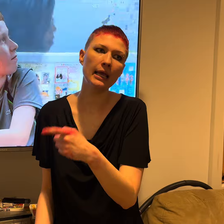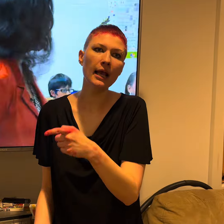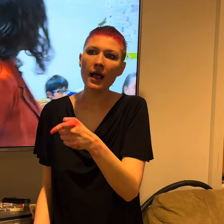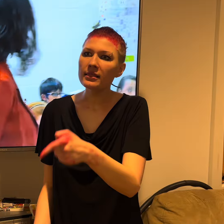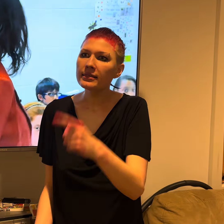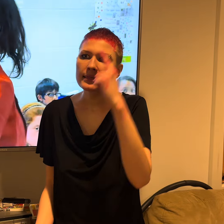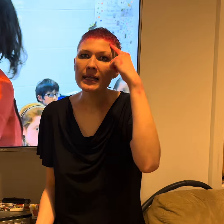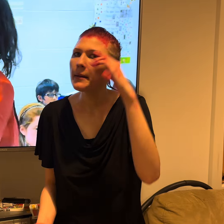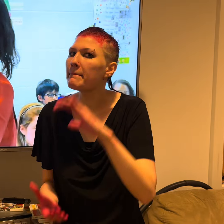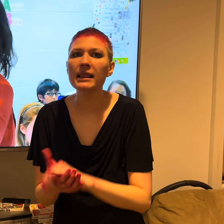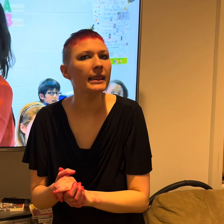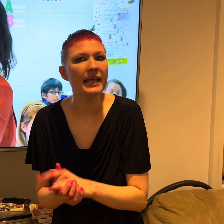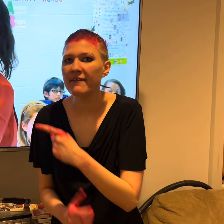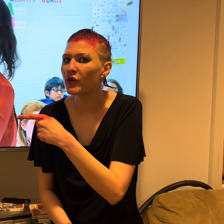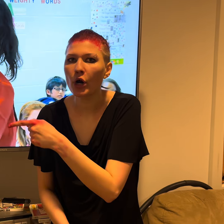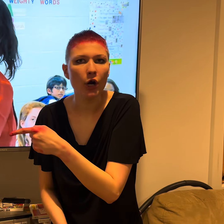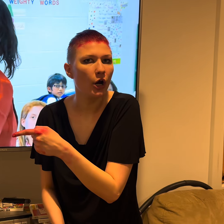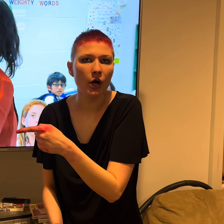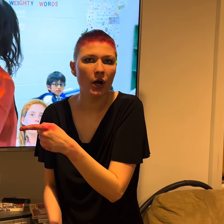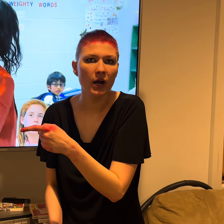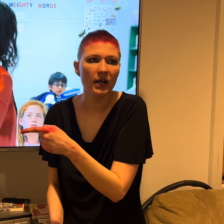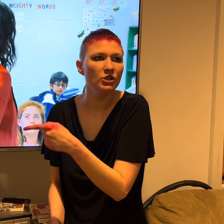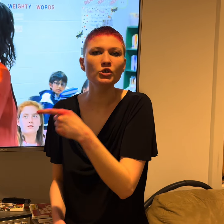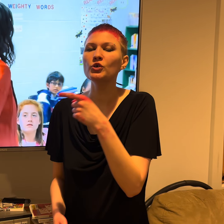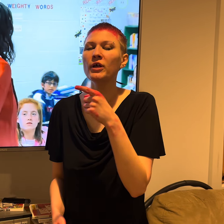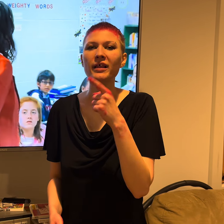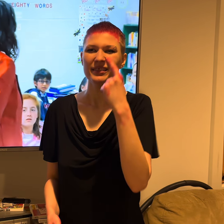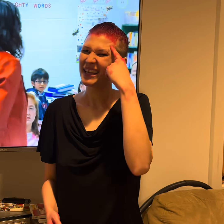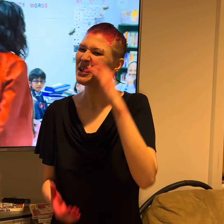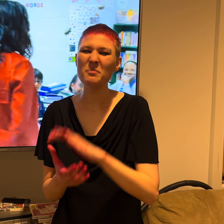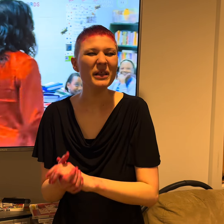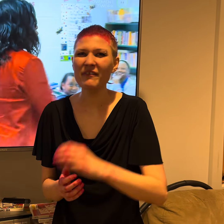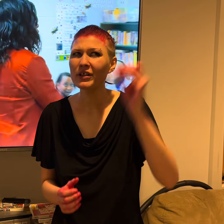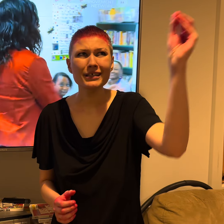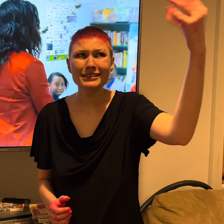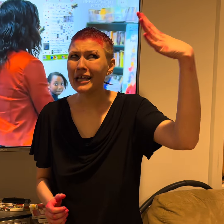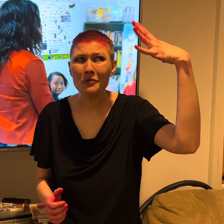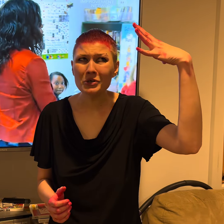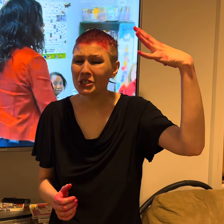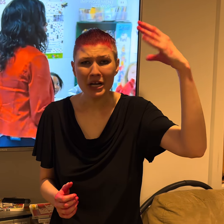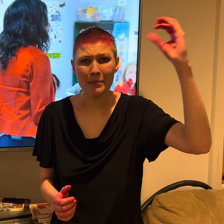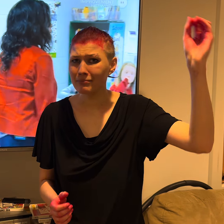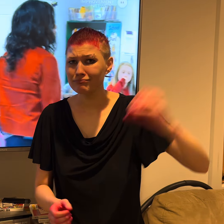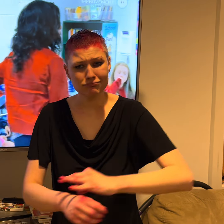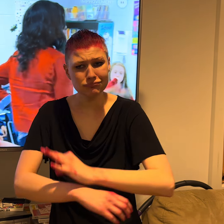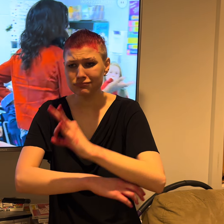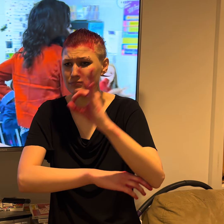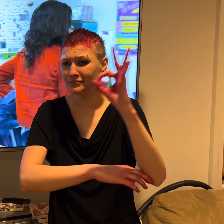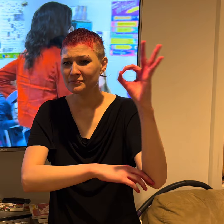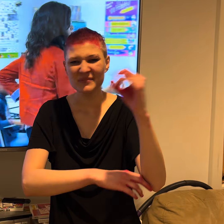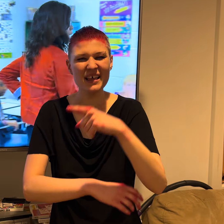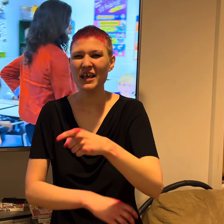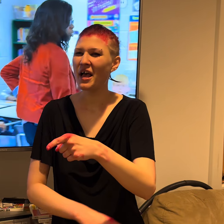they didn't believe her, so they took her and just threw her in a closet. What did the author say about the students'